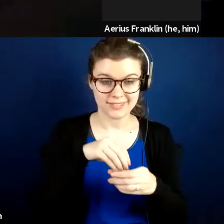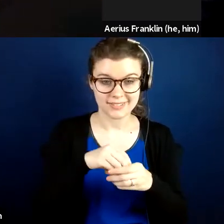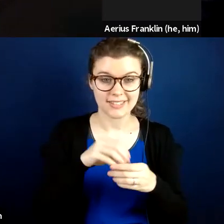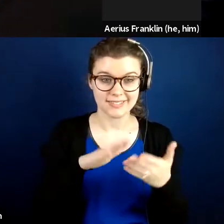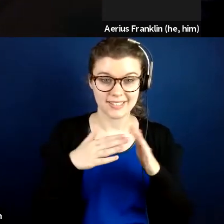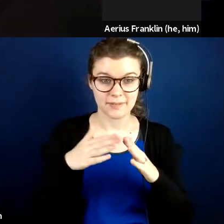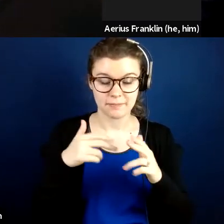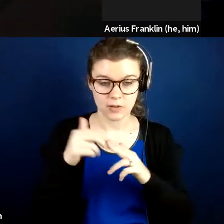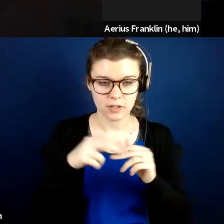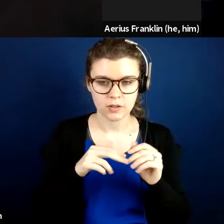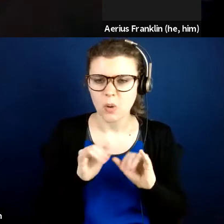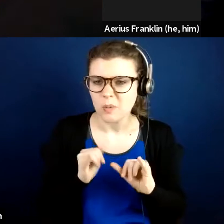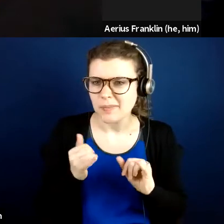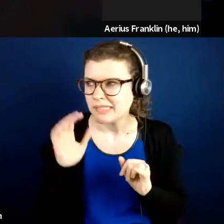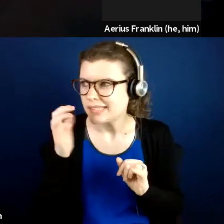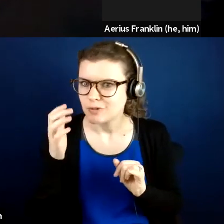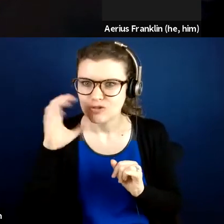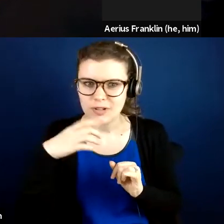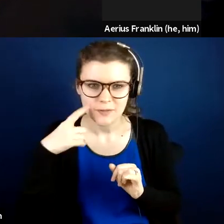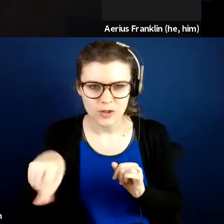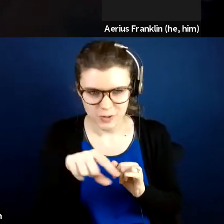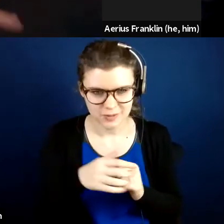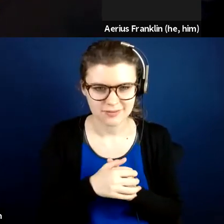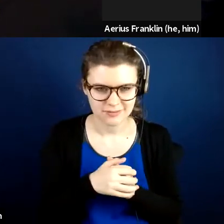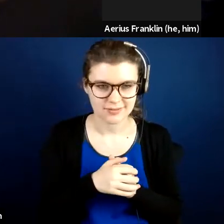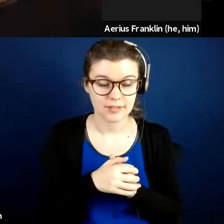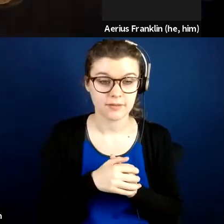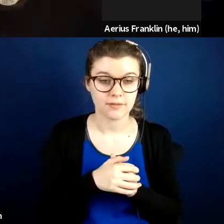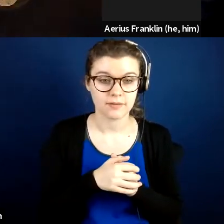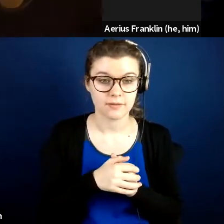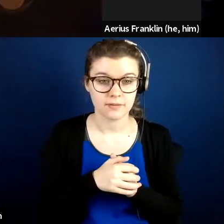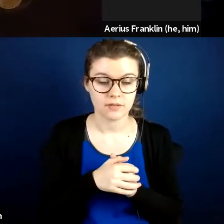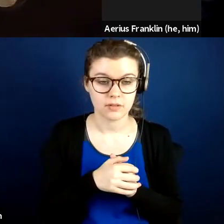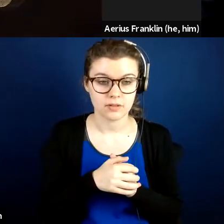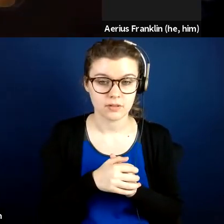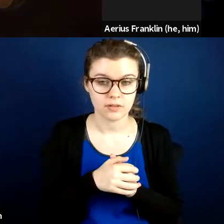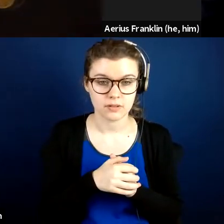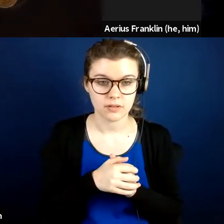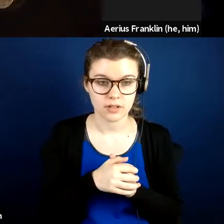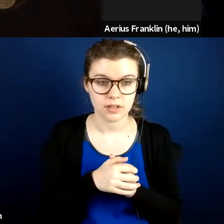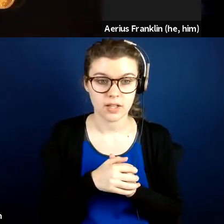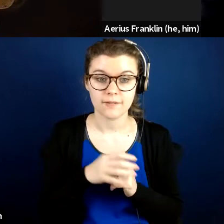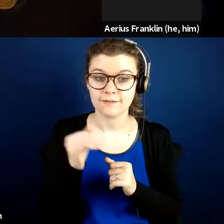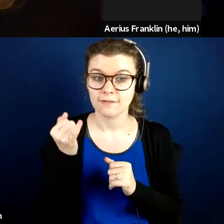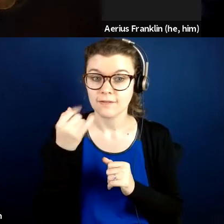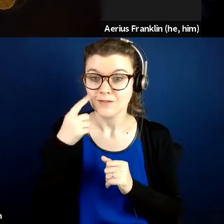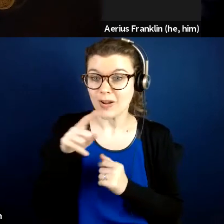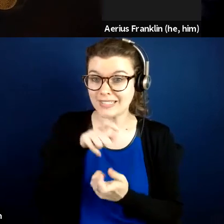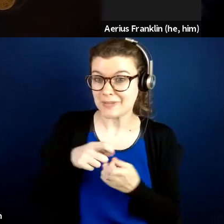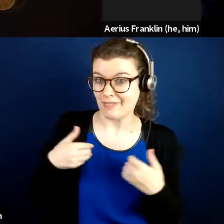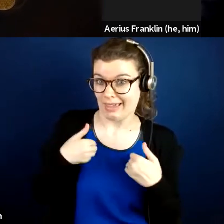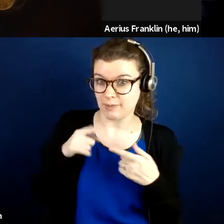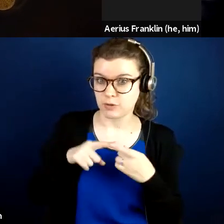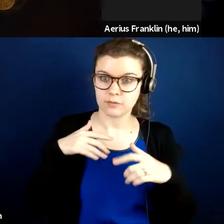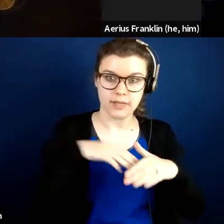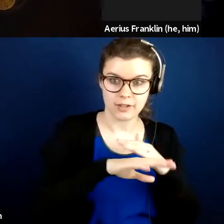oh, this is going to seem strange. Oh, in order for this animal to be within municipal facilities,